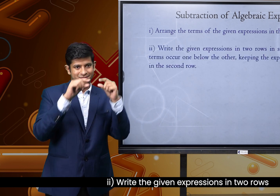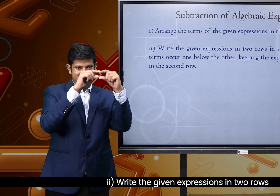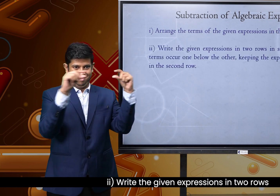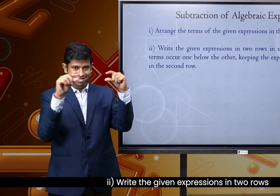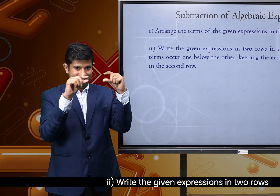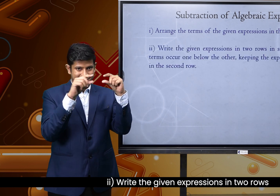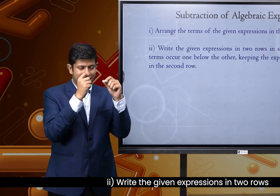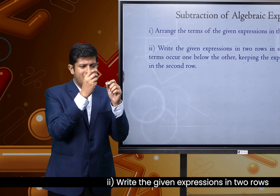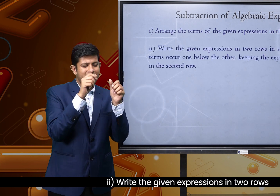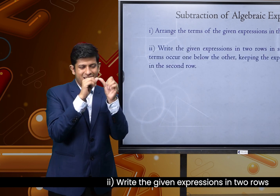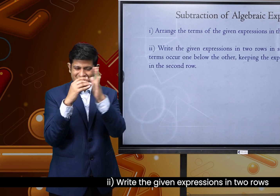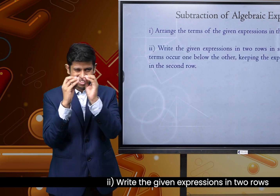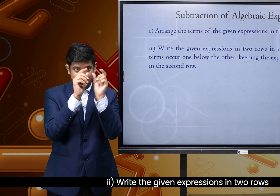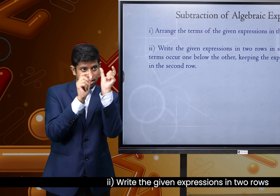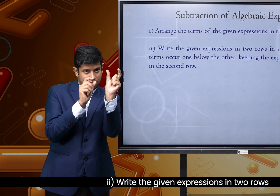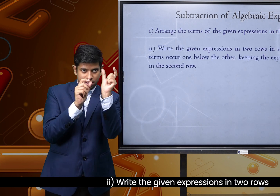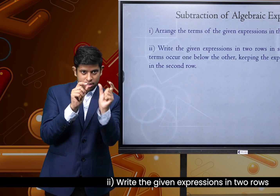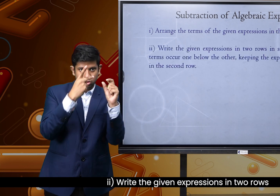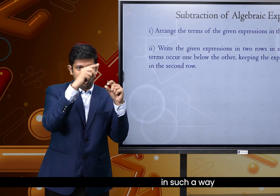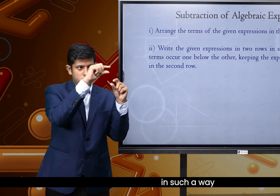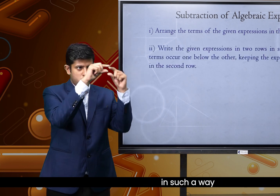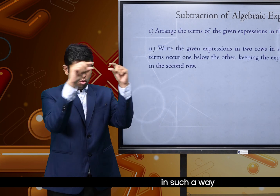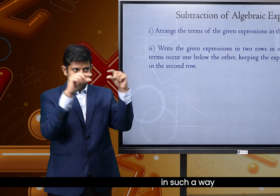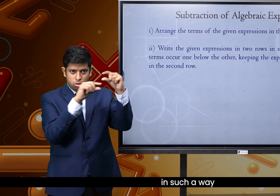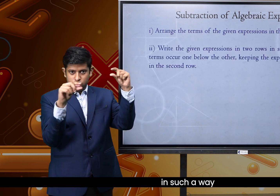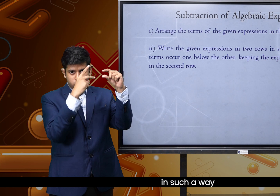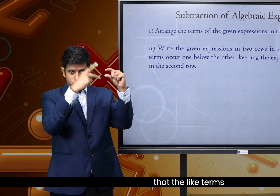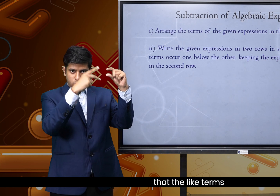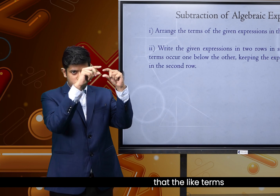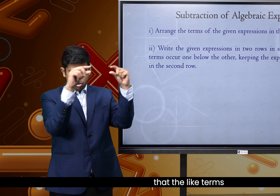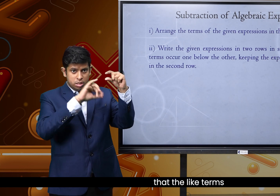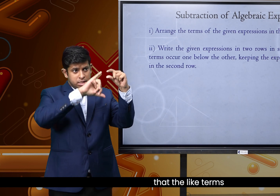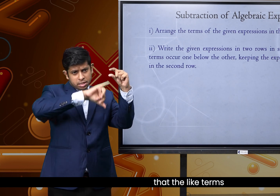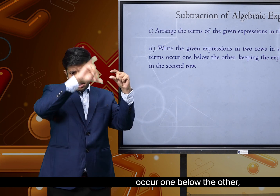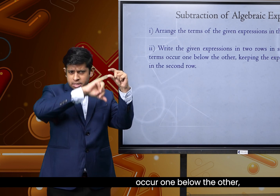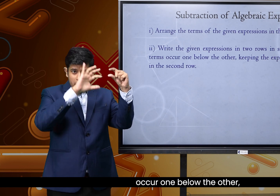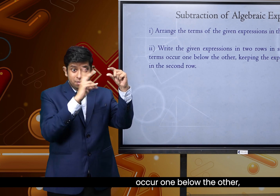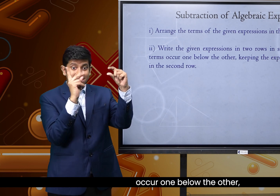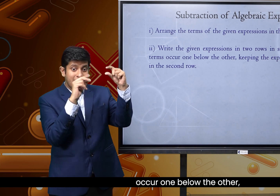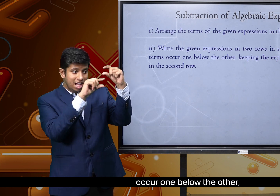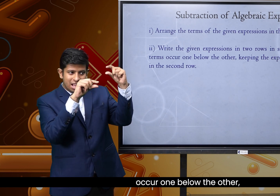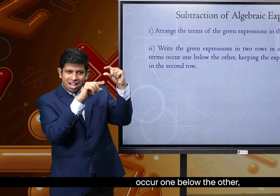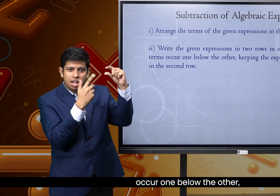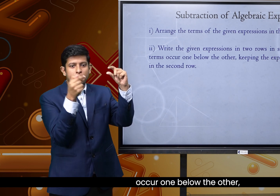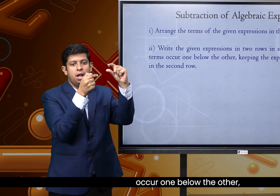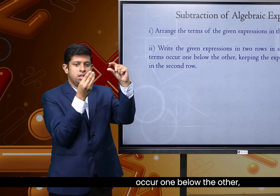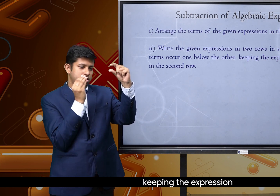Write the given expressions in two rows in such a way that the like terms occur one below the other, keeping